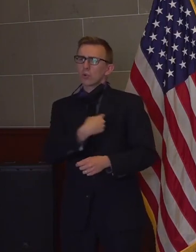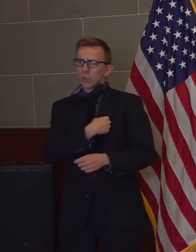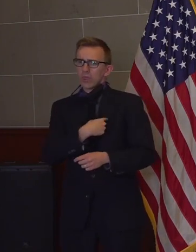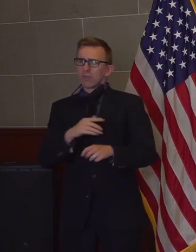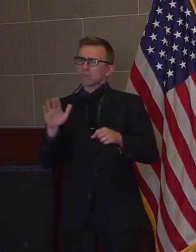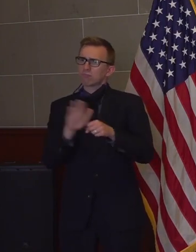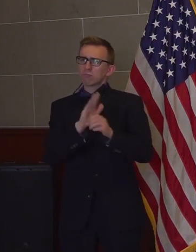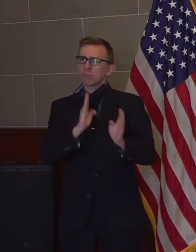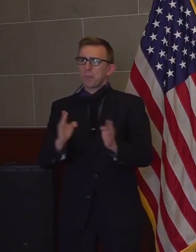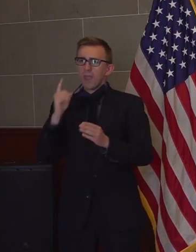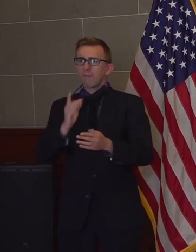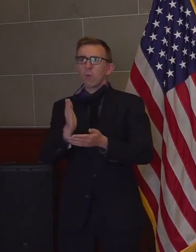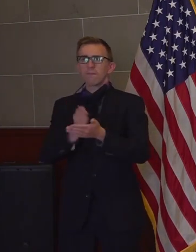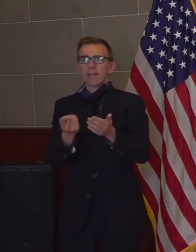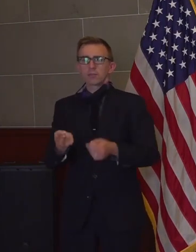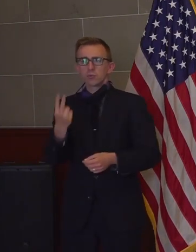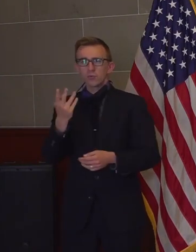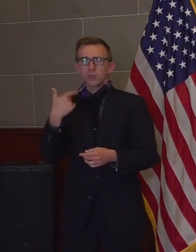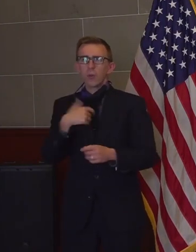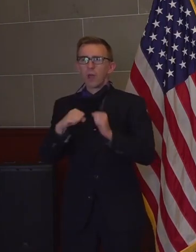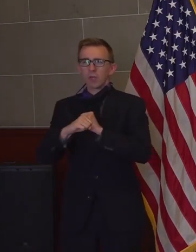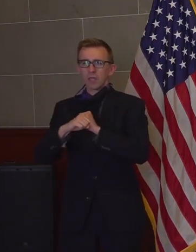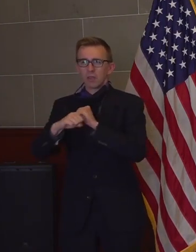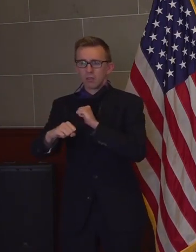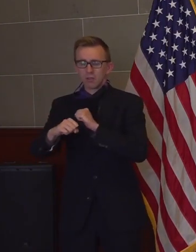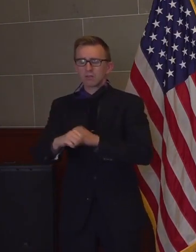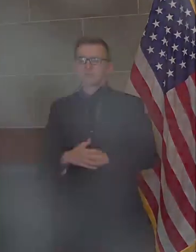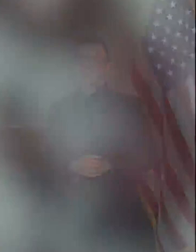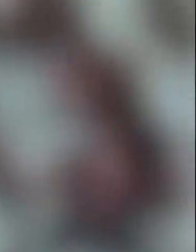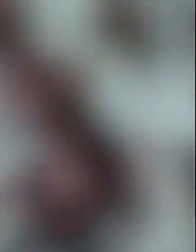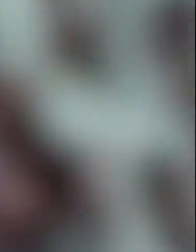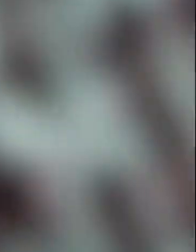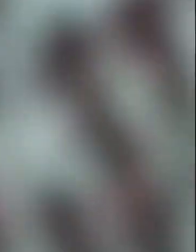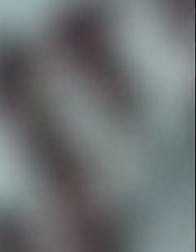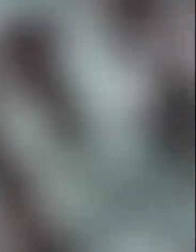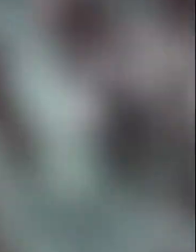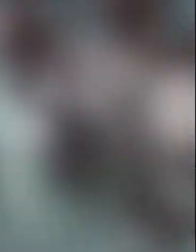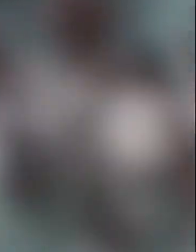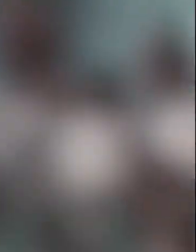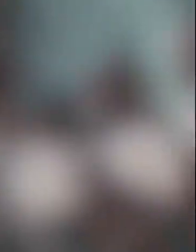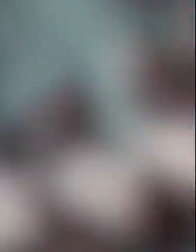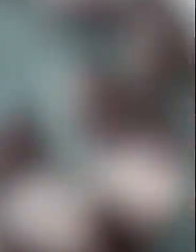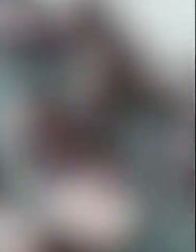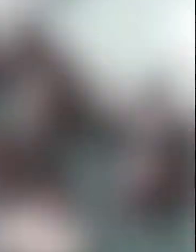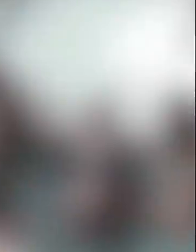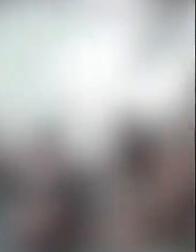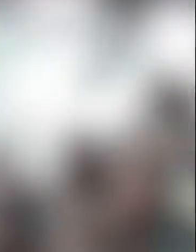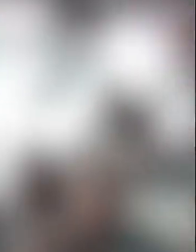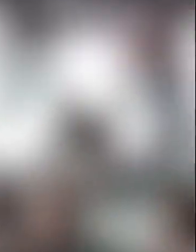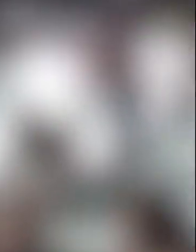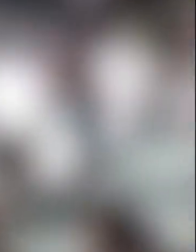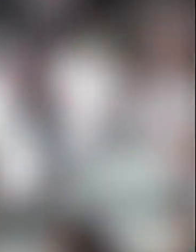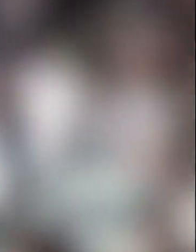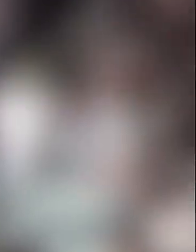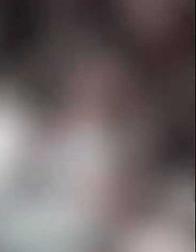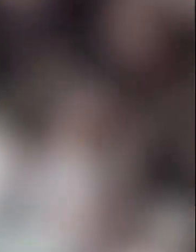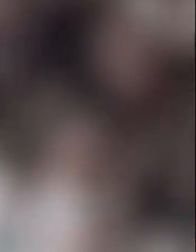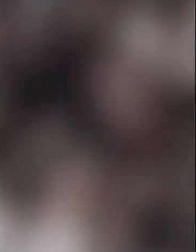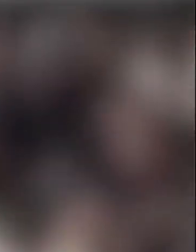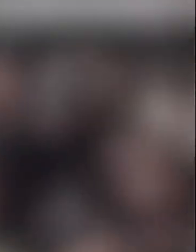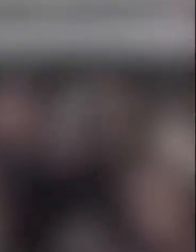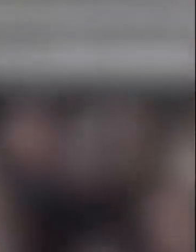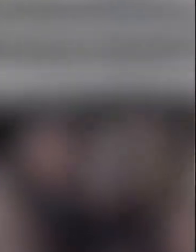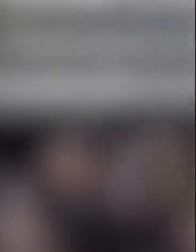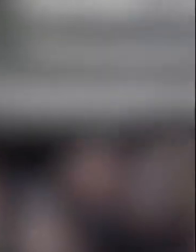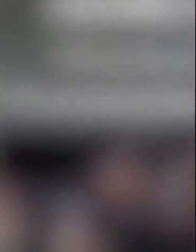prepared for phase two. The governor was asked if the weekend scenes from the Lake of the Ozarks were a factor. He said no. The governor said a